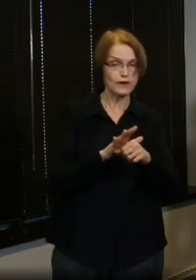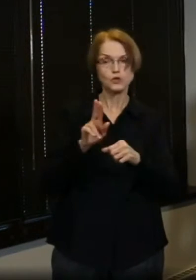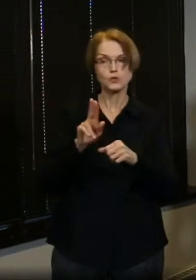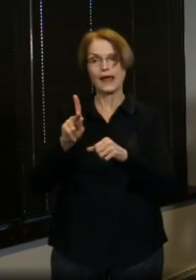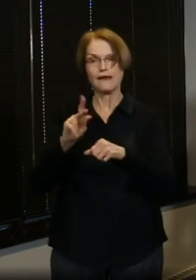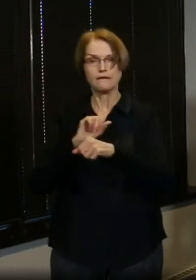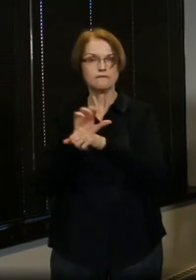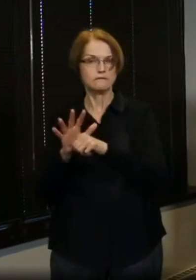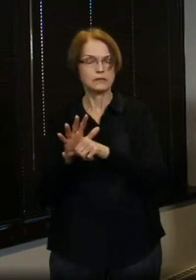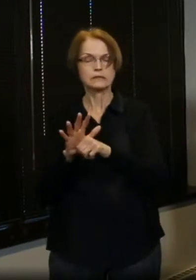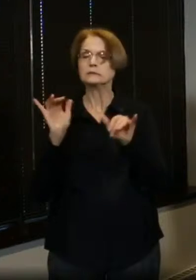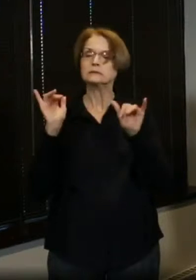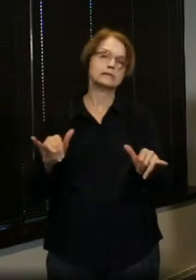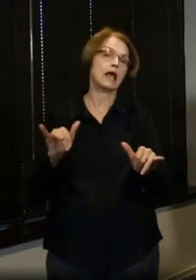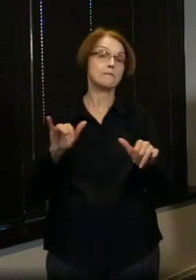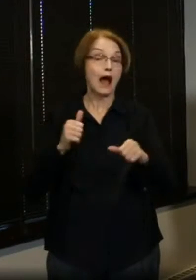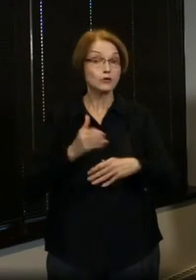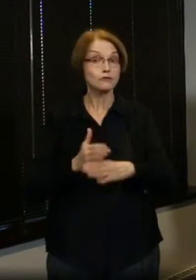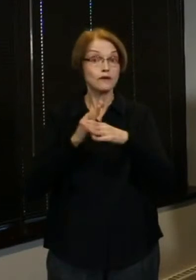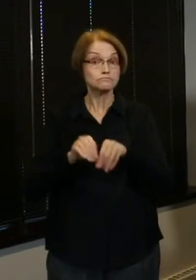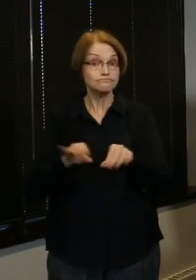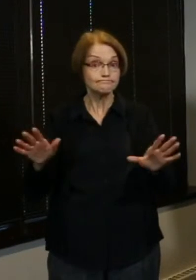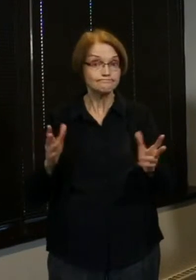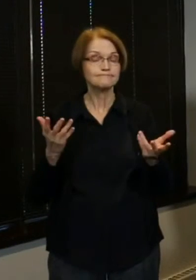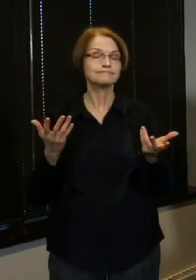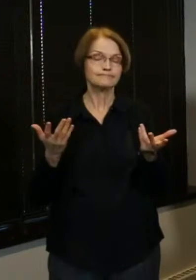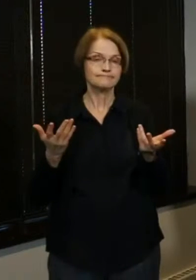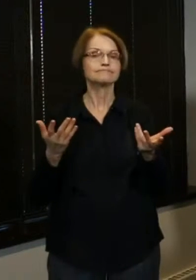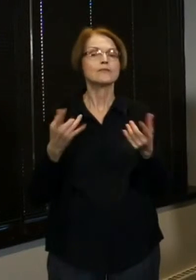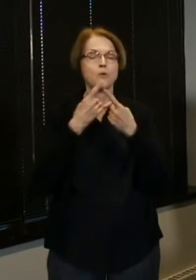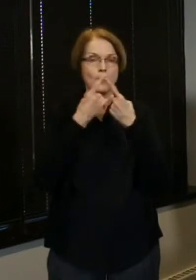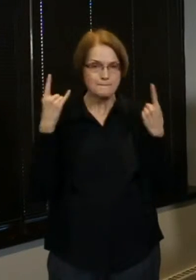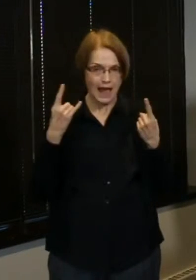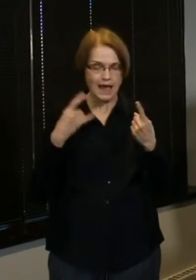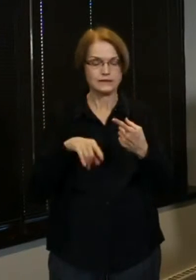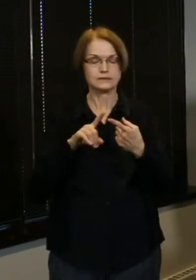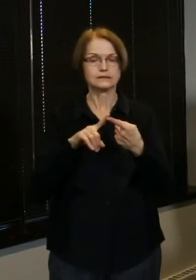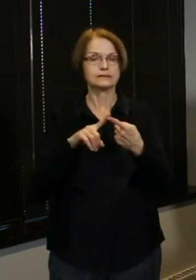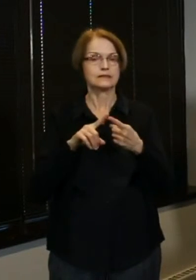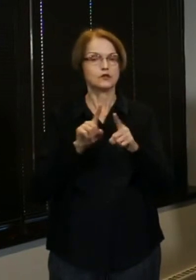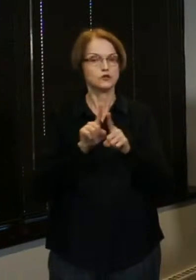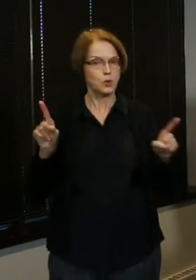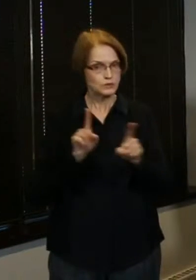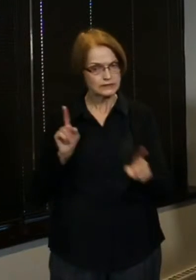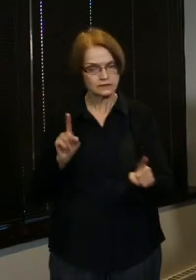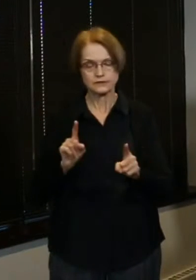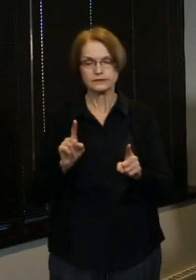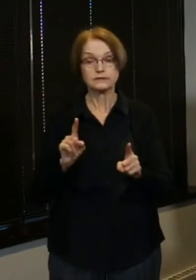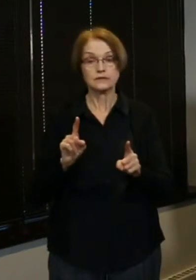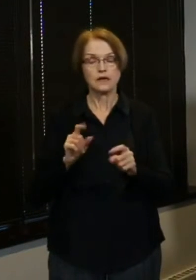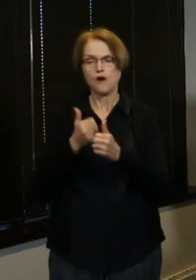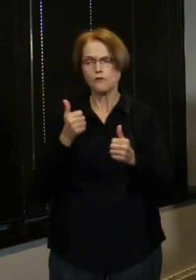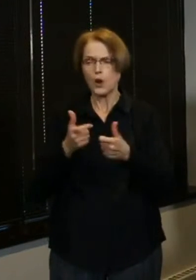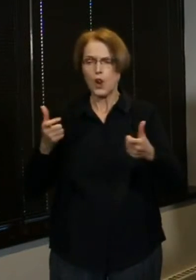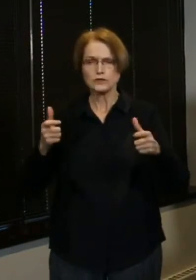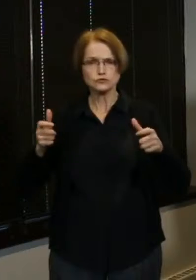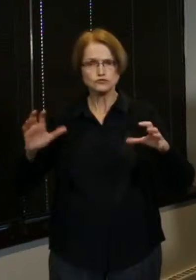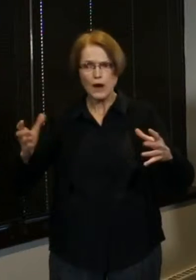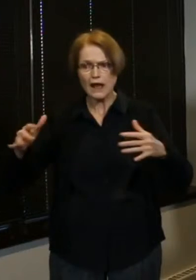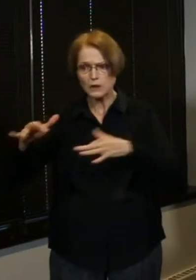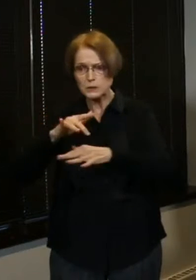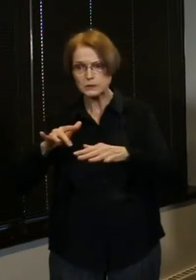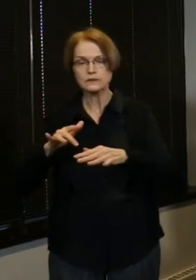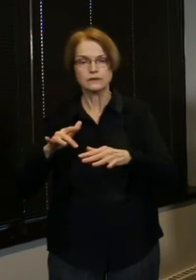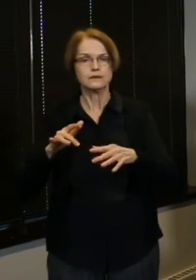that's circulating now. And that is wearing a mask, staying socially distant, and not gathering in crowds, as well as washing hands